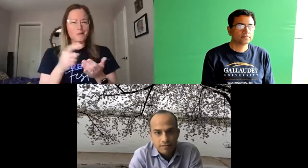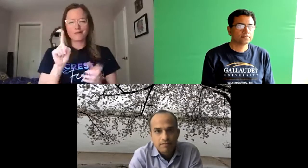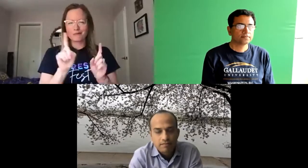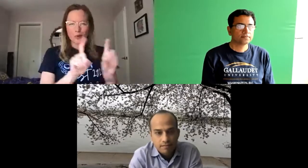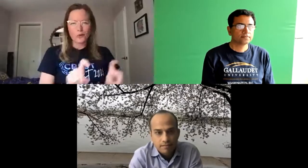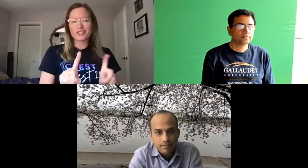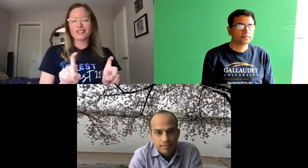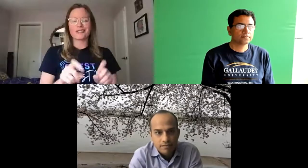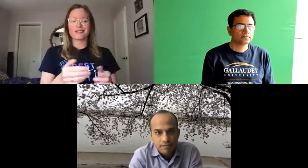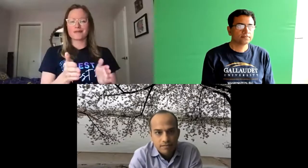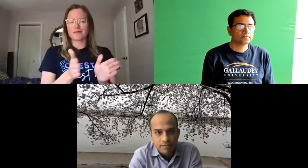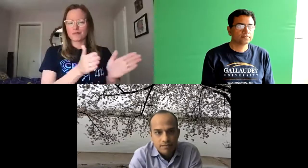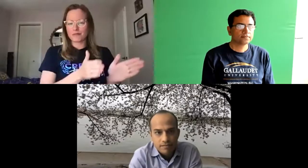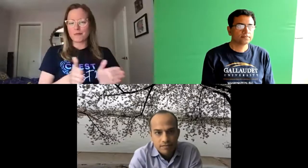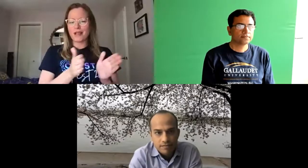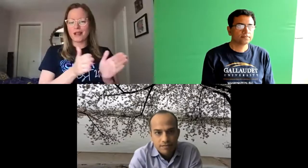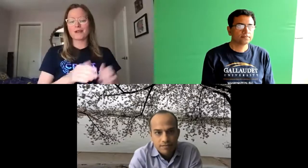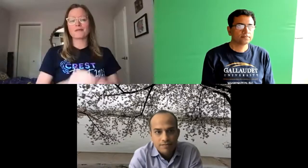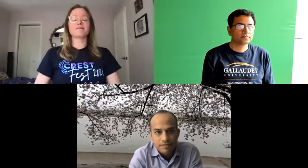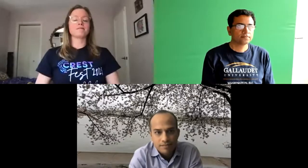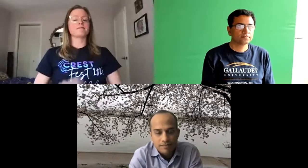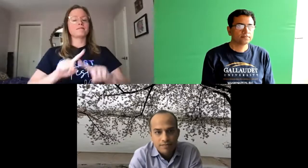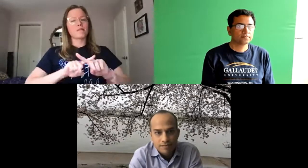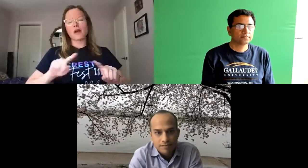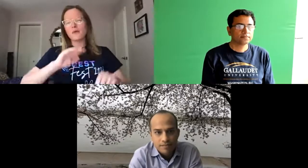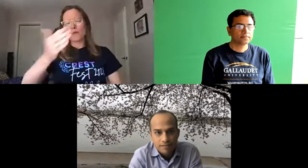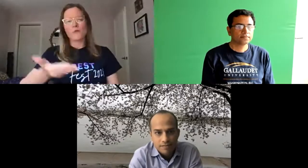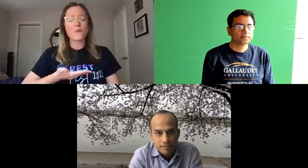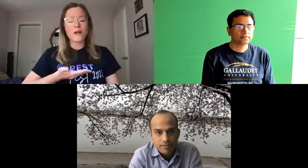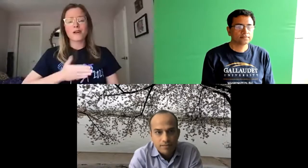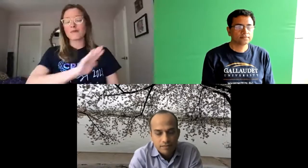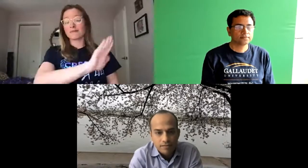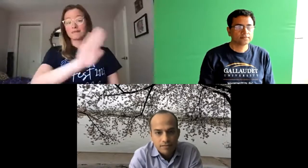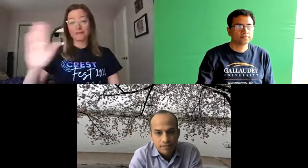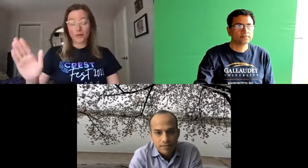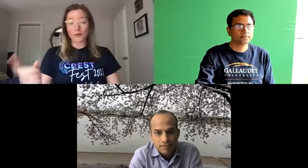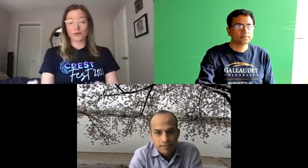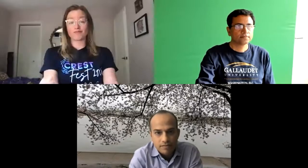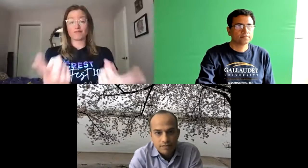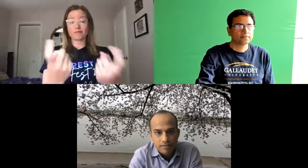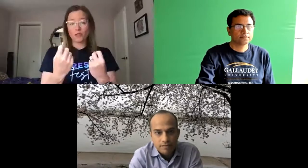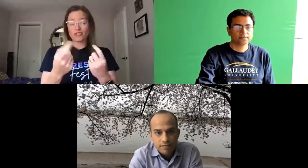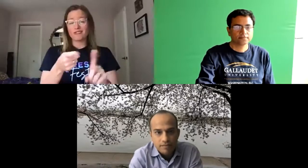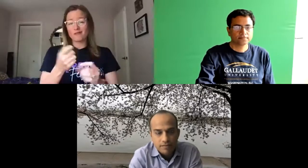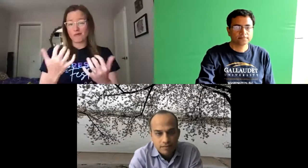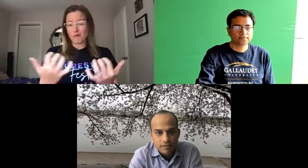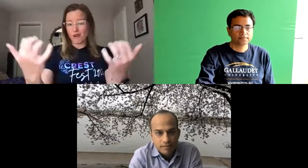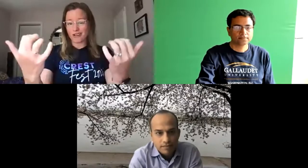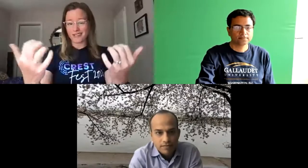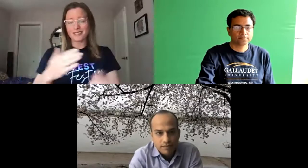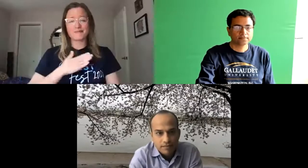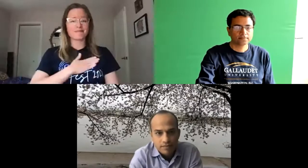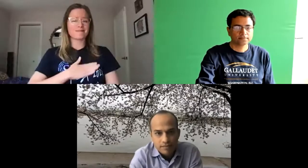of course that said we do have some questions already prepared to spark the conversation but we absolutely